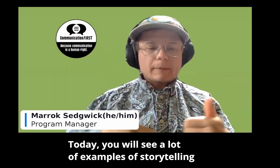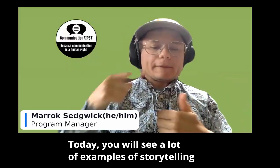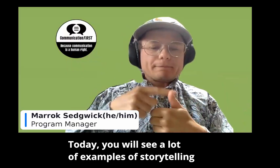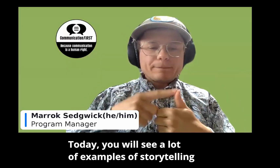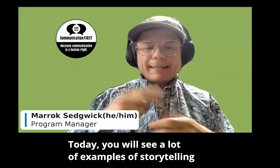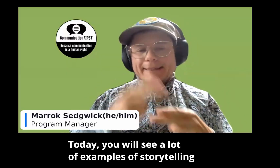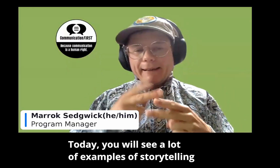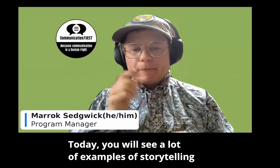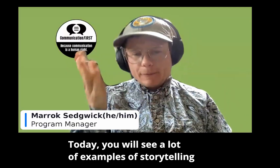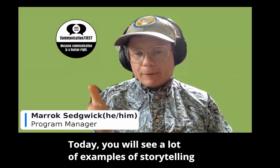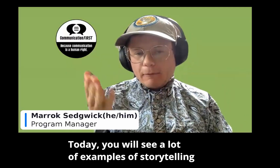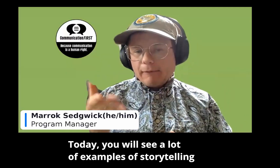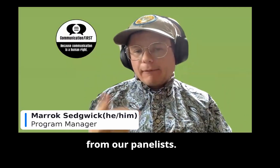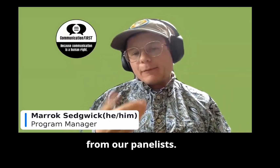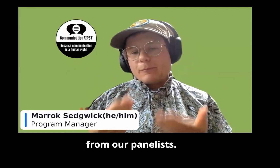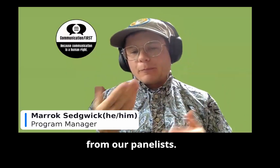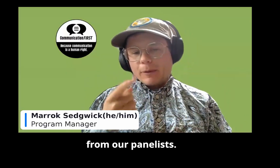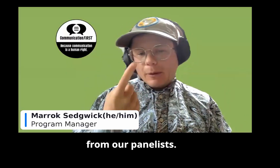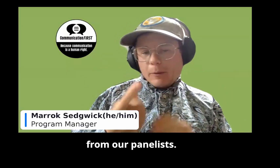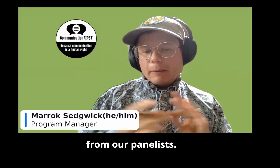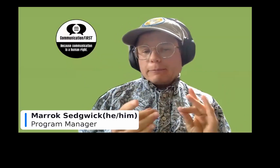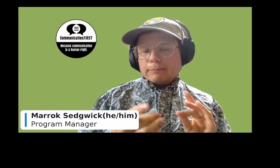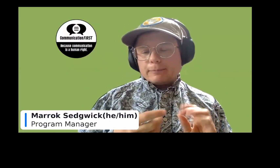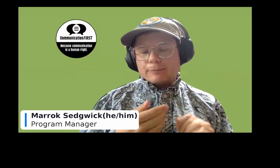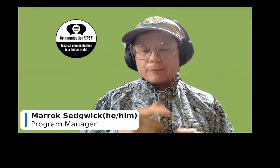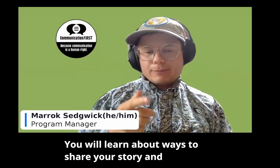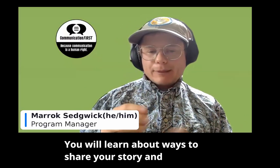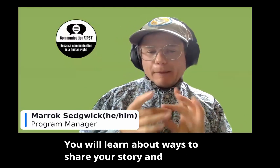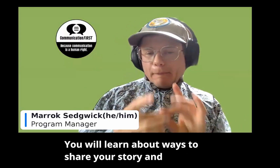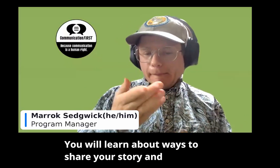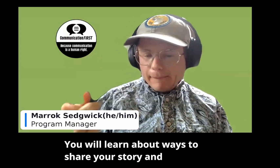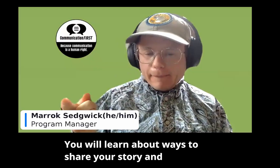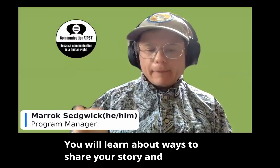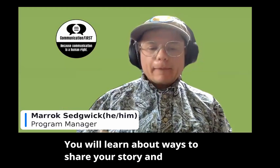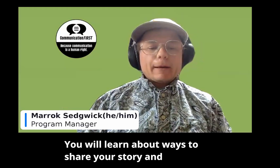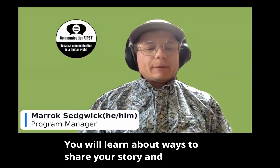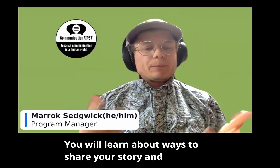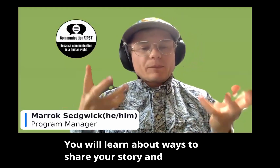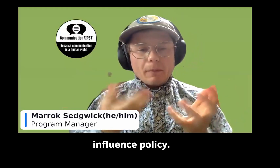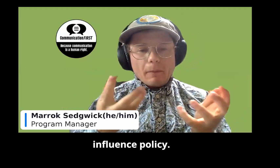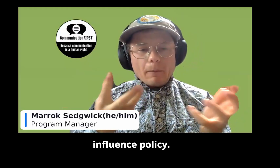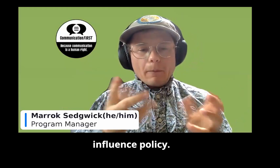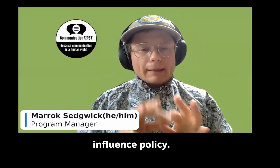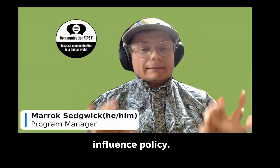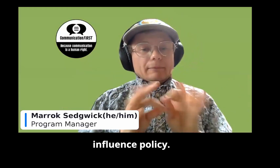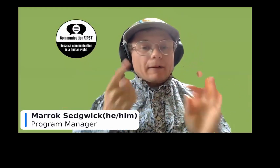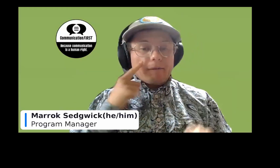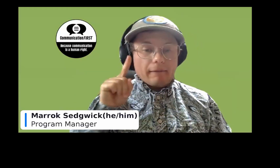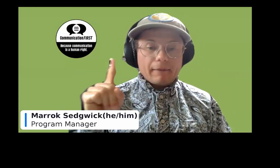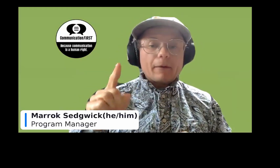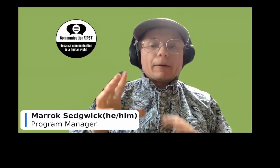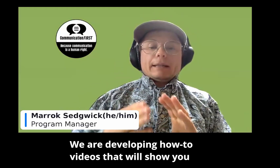Today you will see a lot of examples of storytelling from our panelists. You will learn about ways to share your story and influence